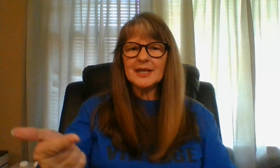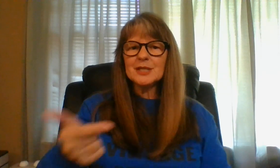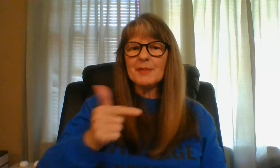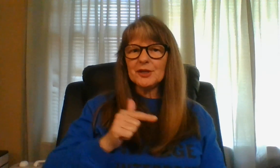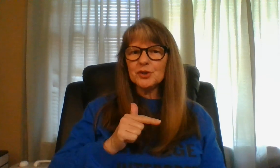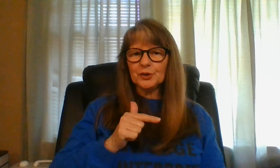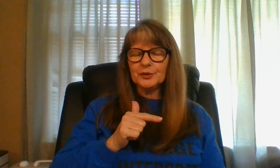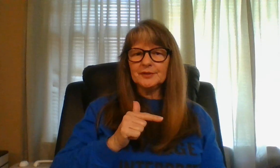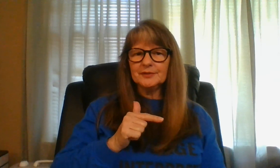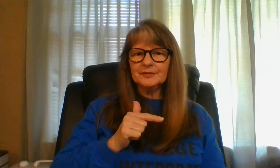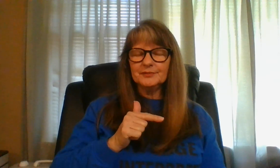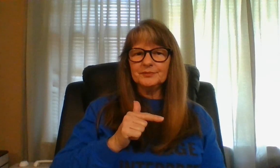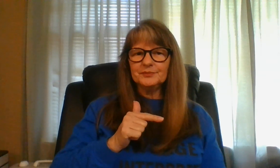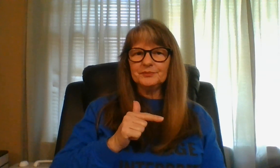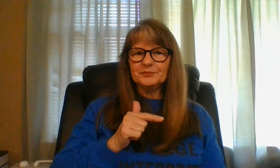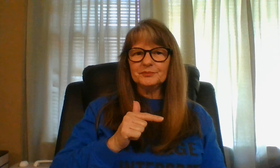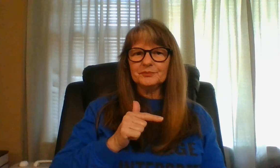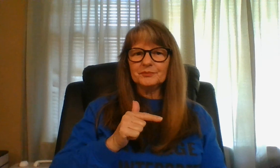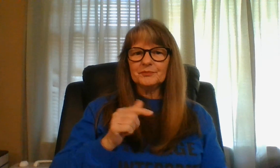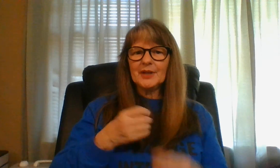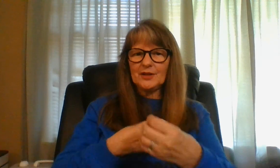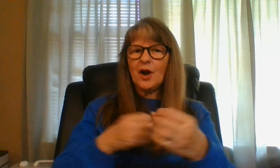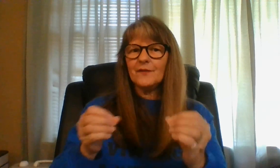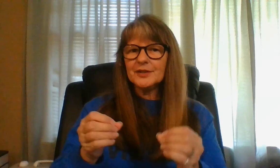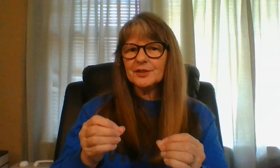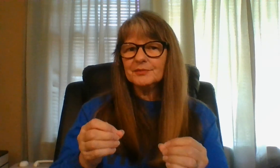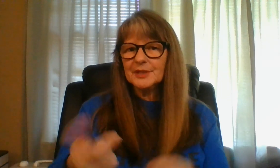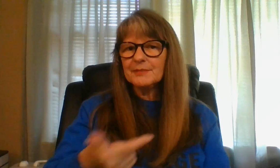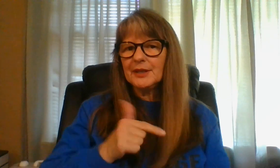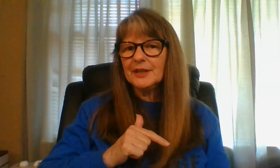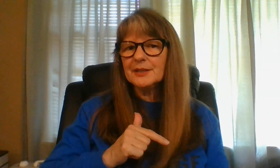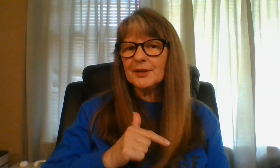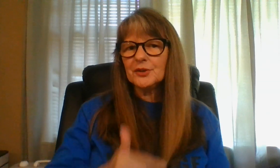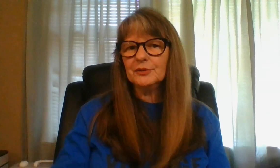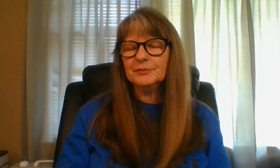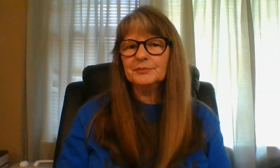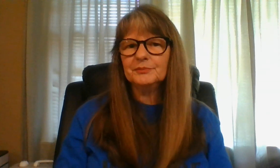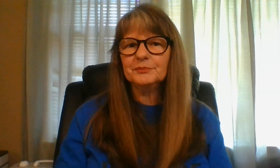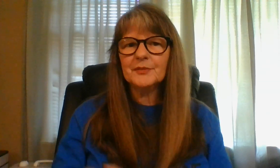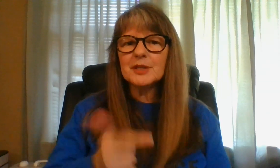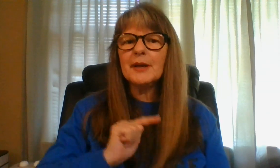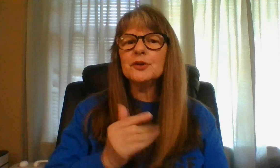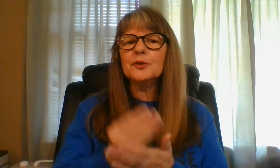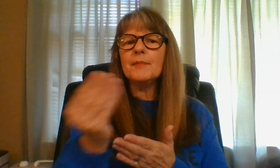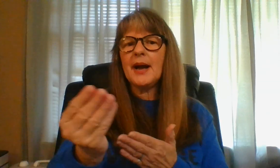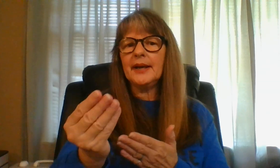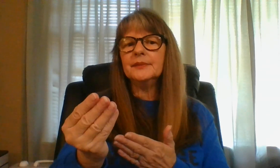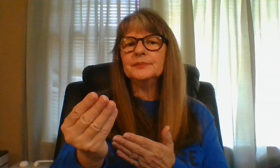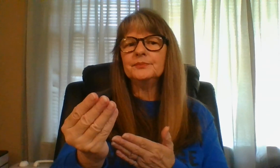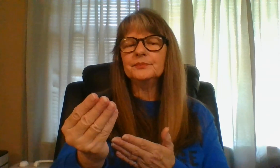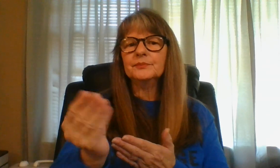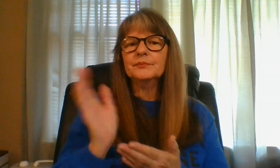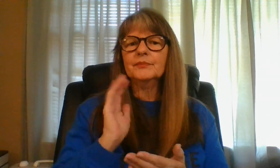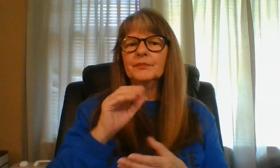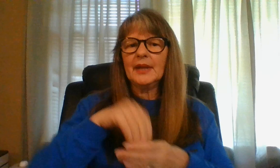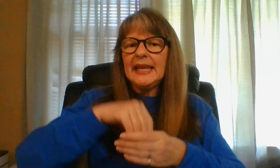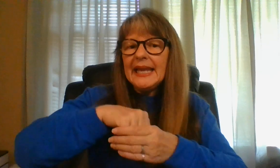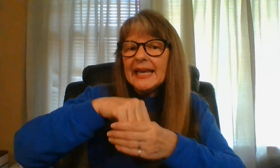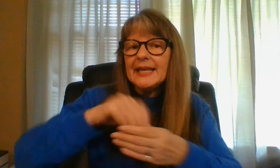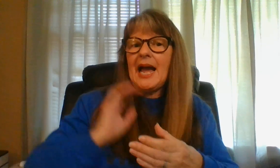It's my turn at the office. It's my turn. It's my turn to buy. In